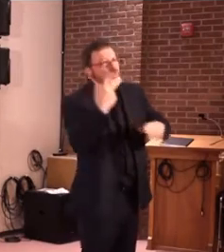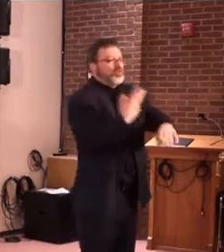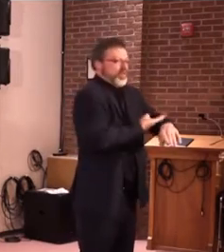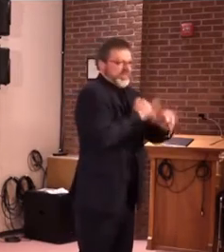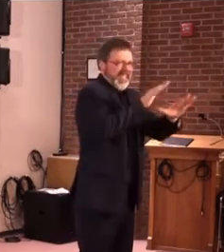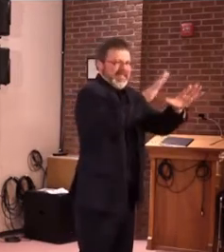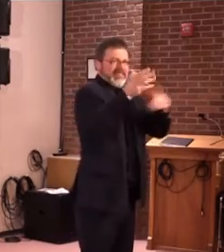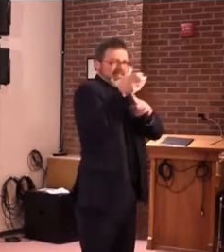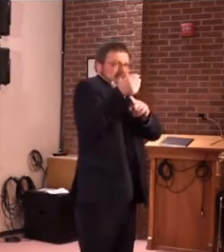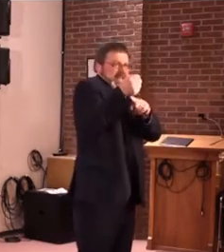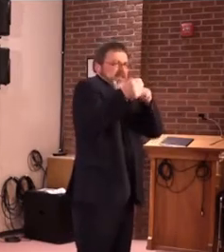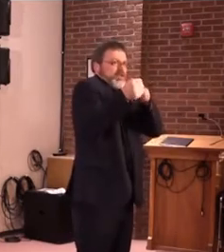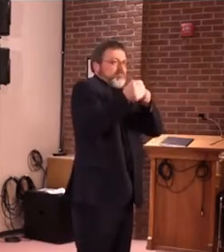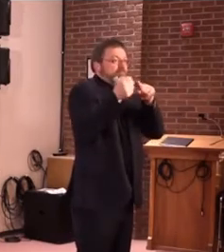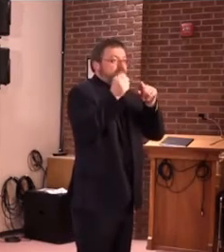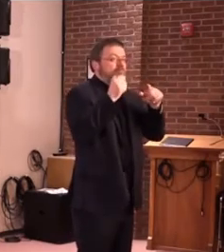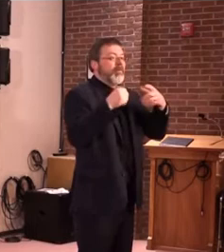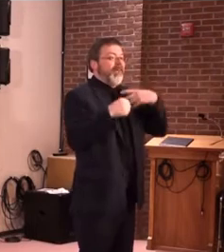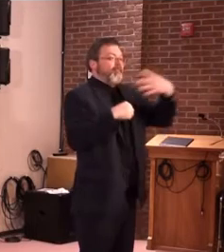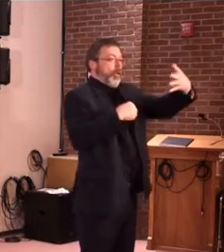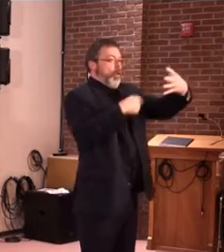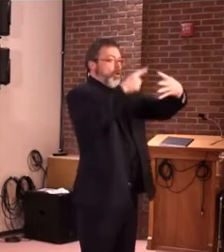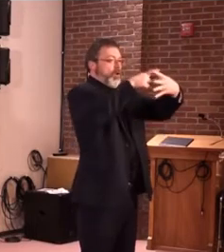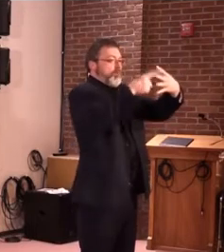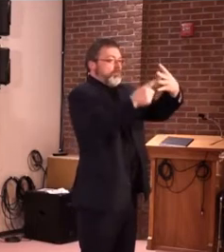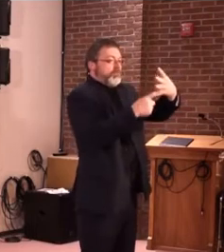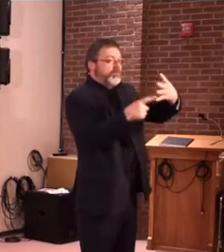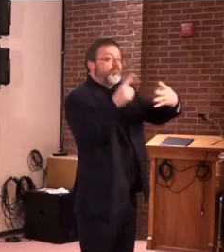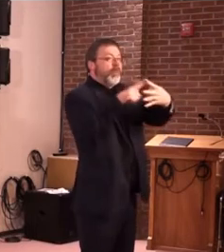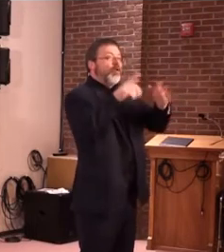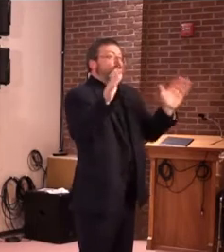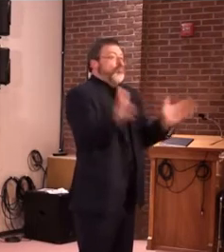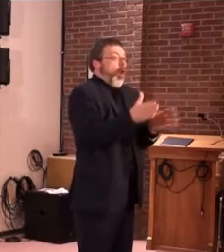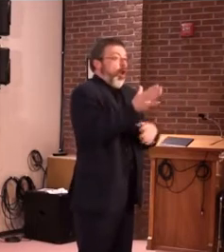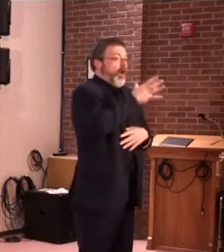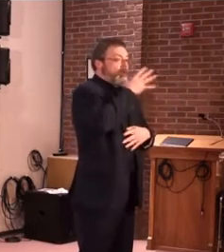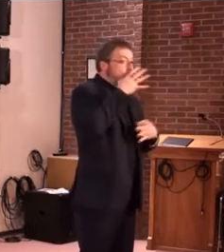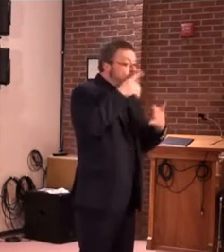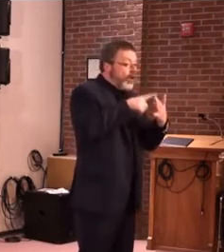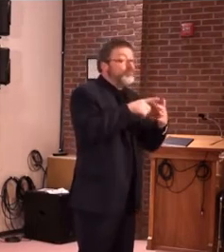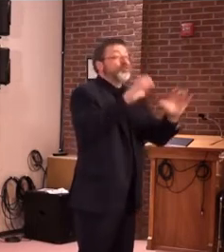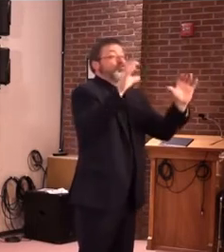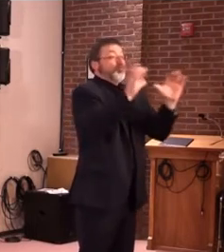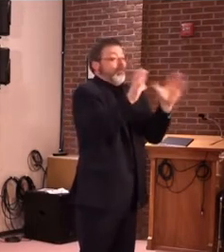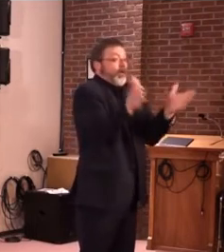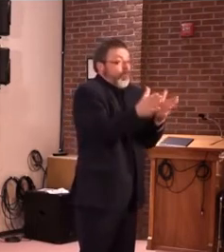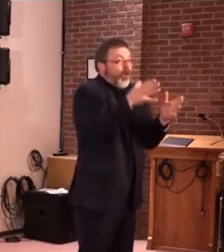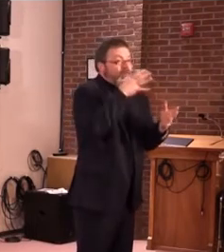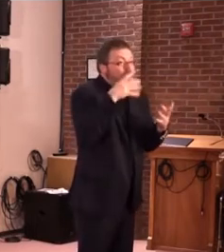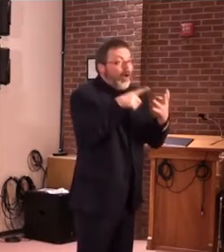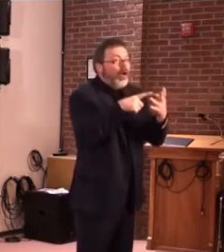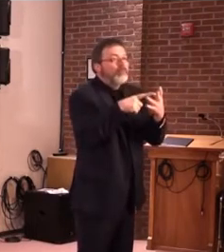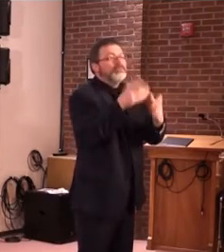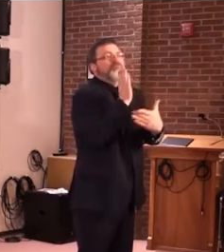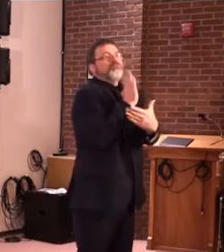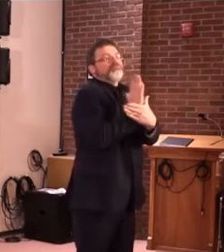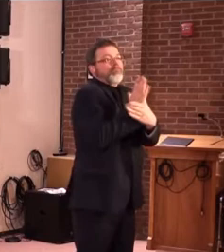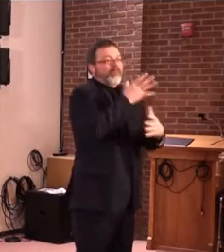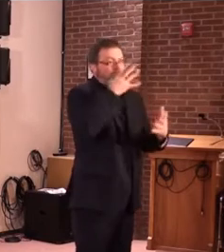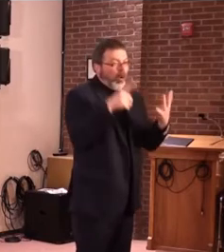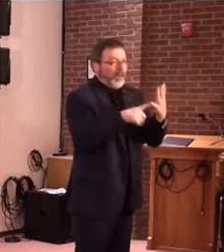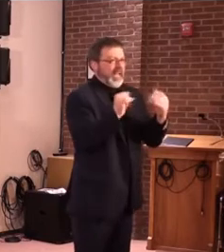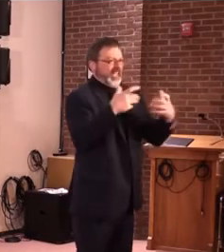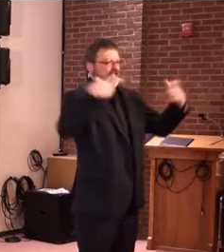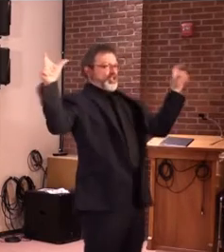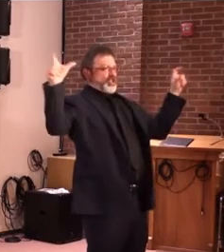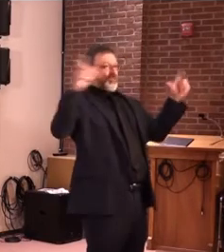small farms, we've got certified small farms, you've got medium farms, you've got large farms. So let's take large farm, for